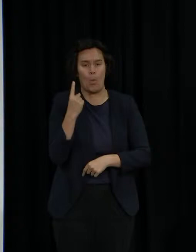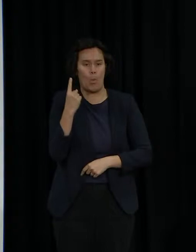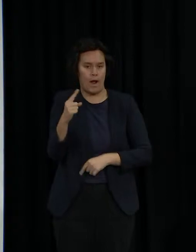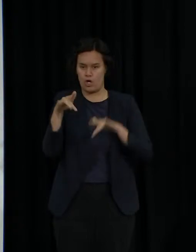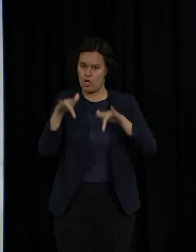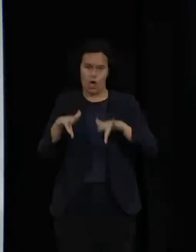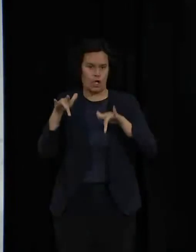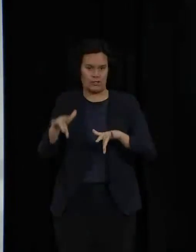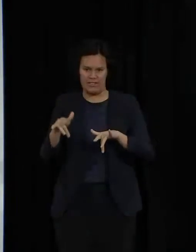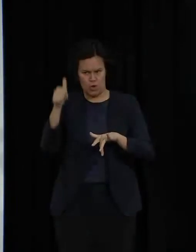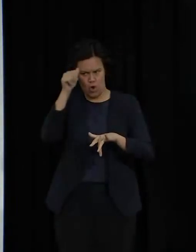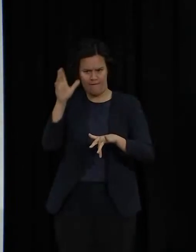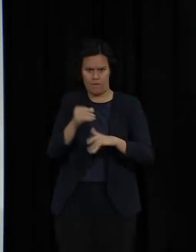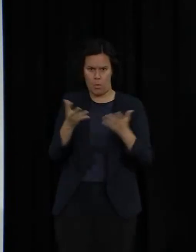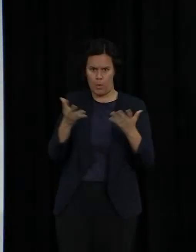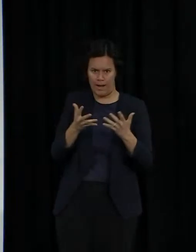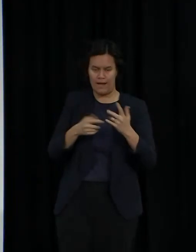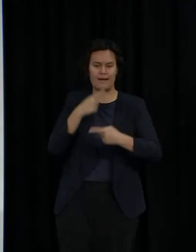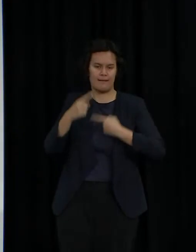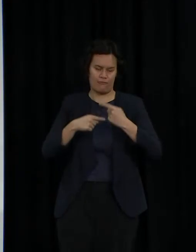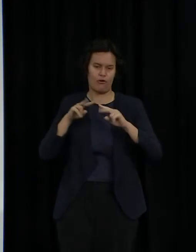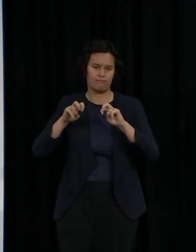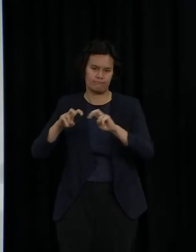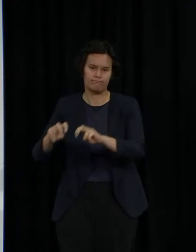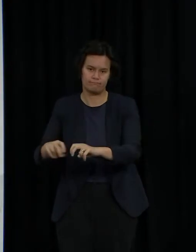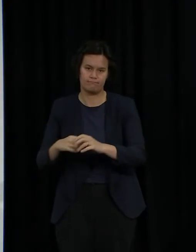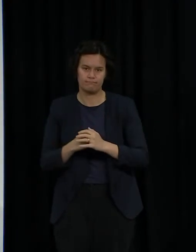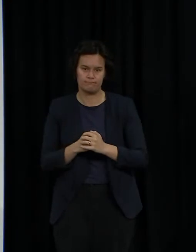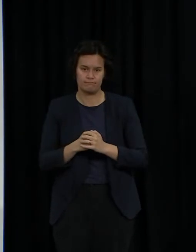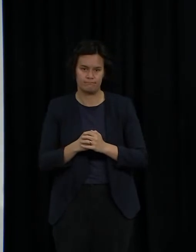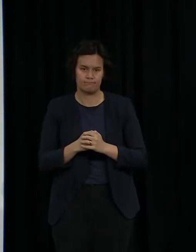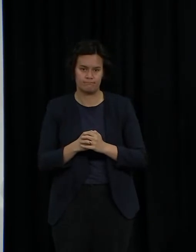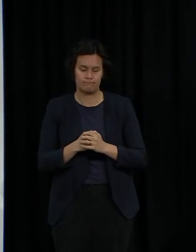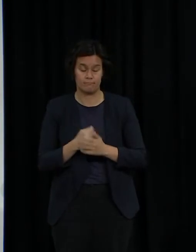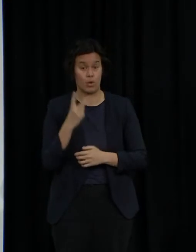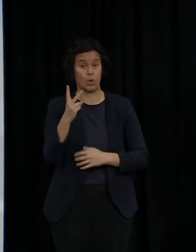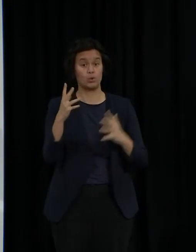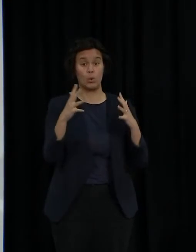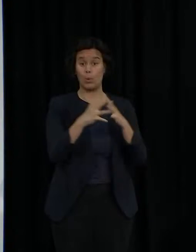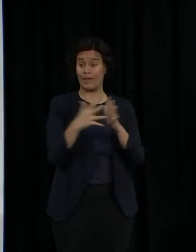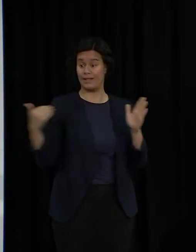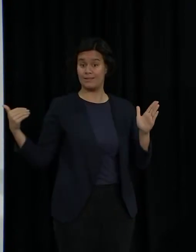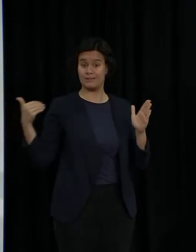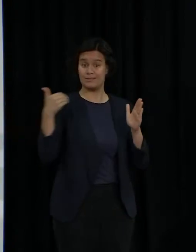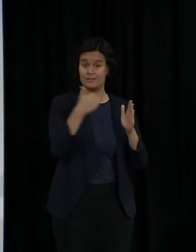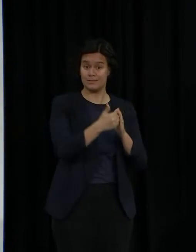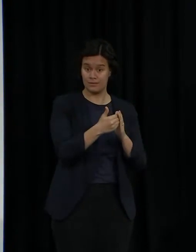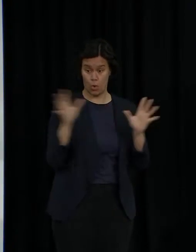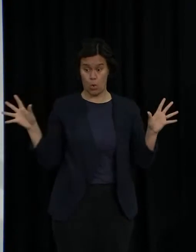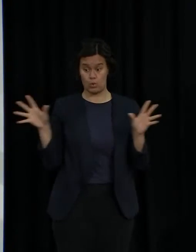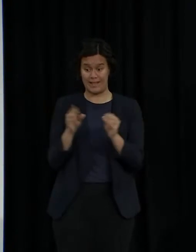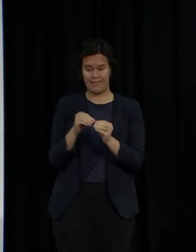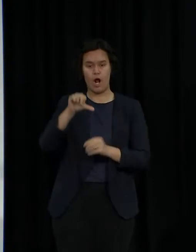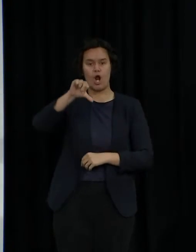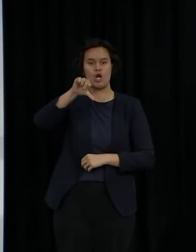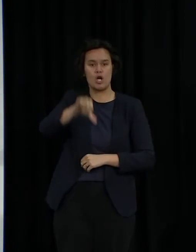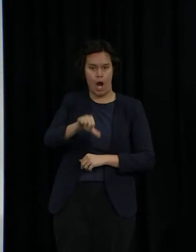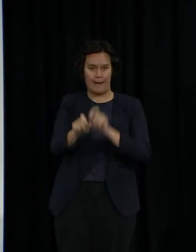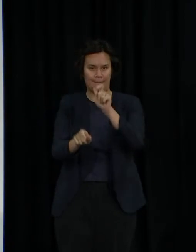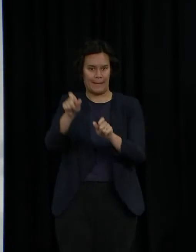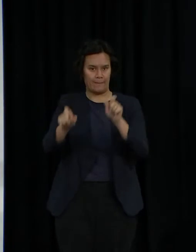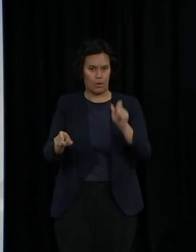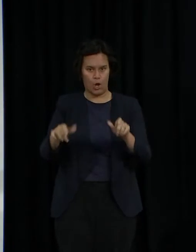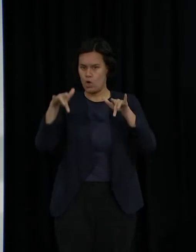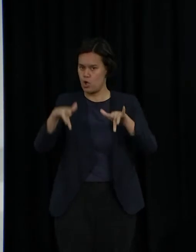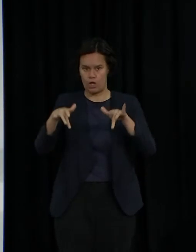and investigations are ongoing. And over the past 14 days, there are 9 cases whose links are yet to